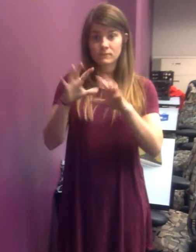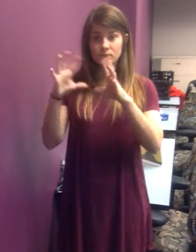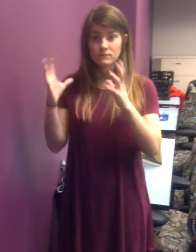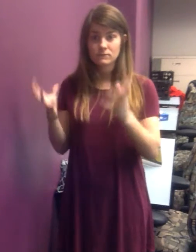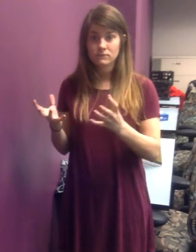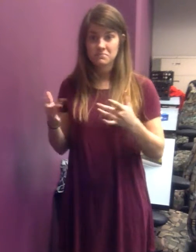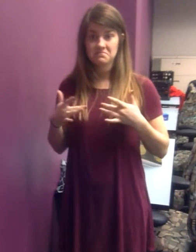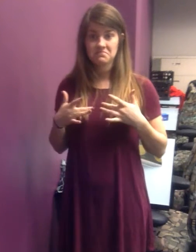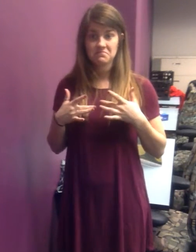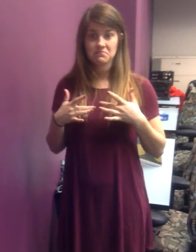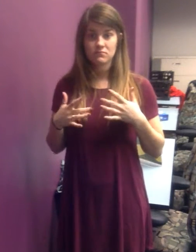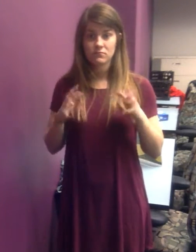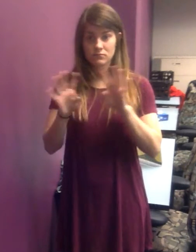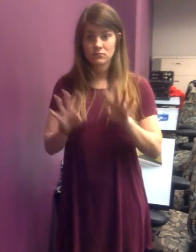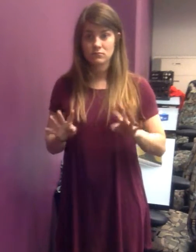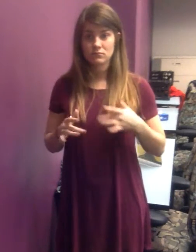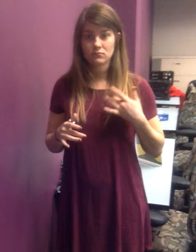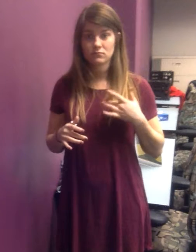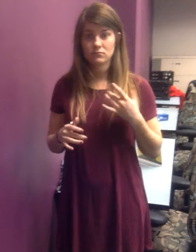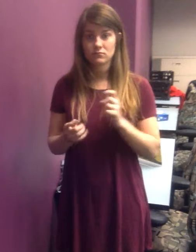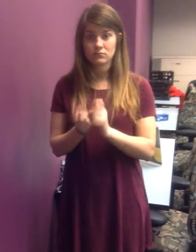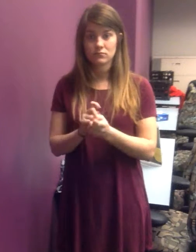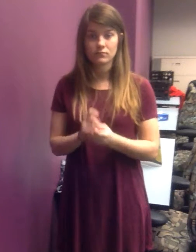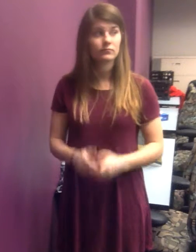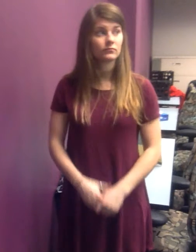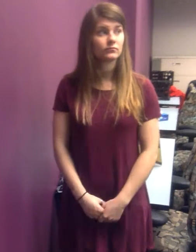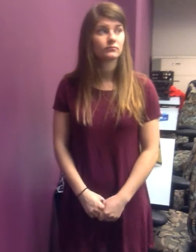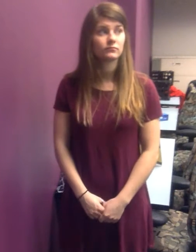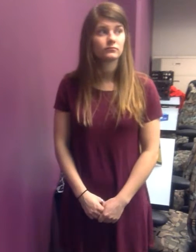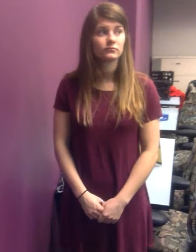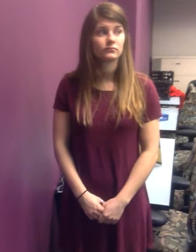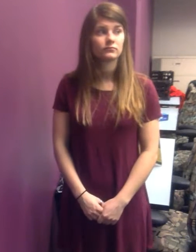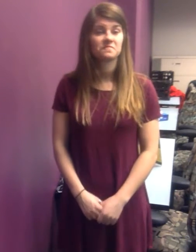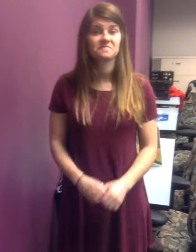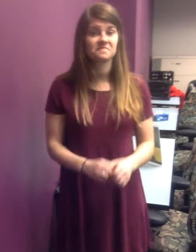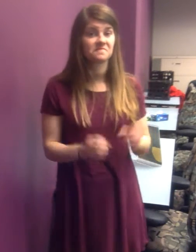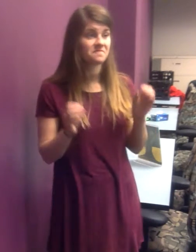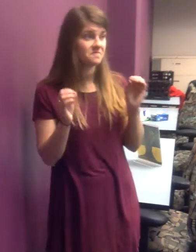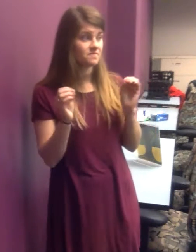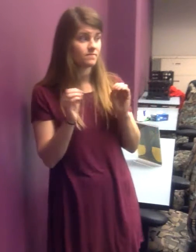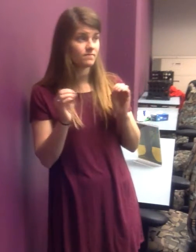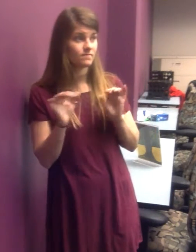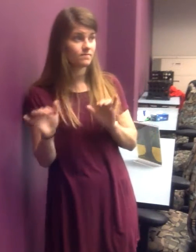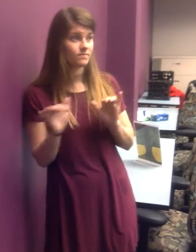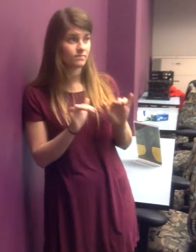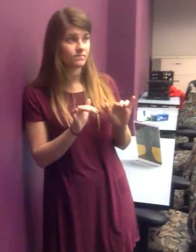survivors. And that's exactly what happened in the United States Congress. Beyond Washington, in wave after wave,